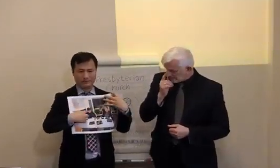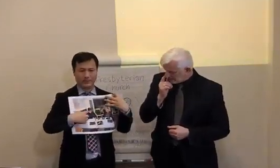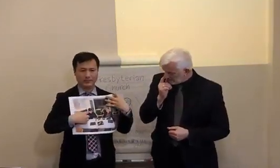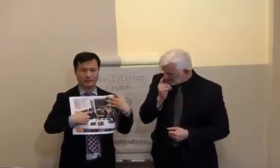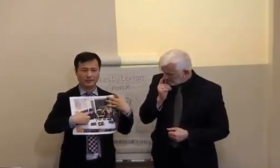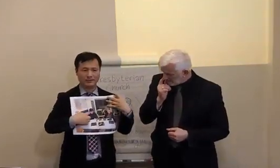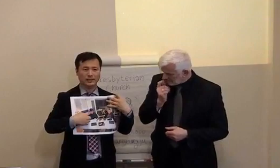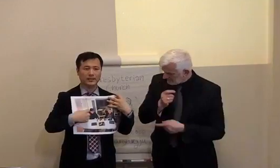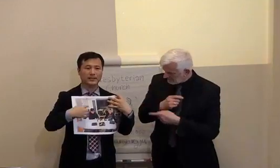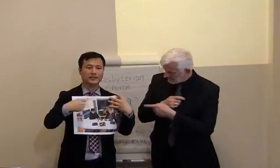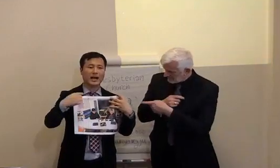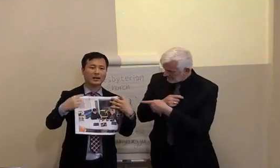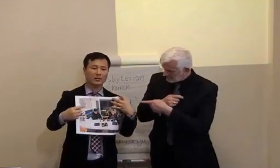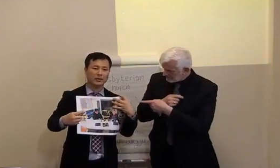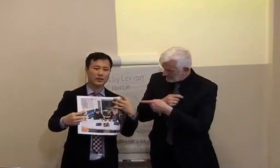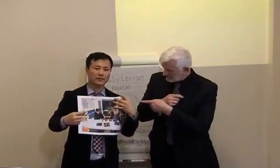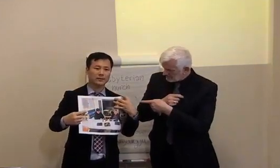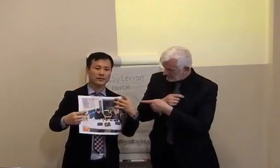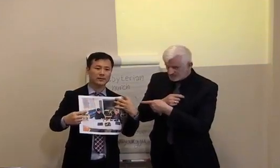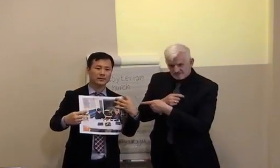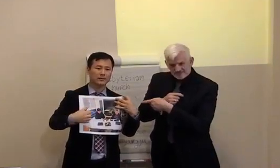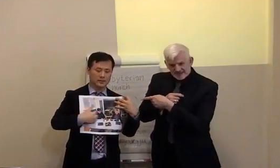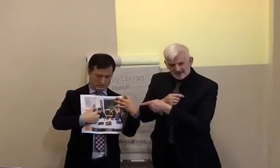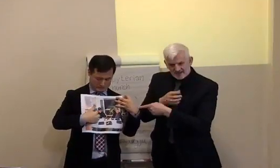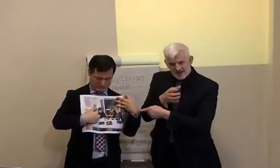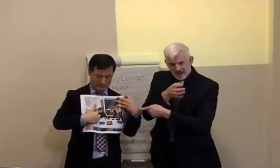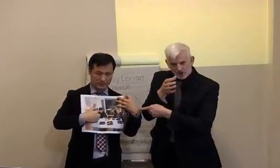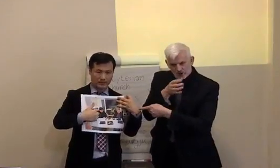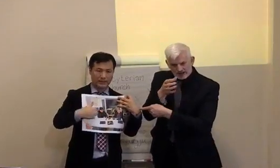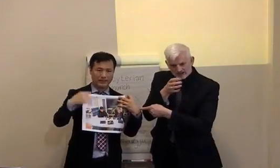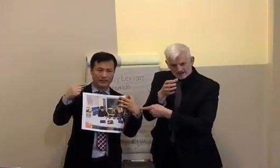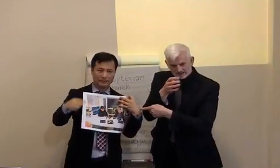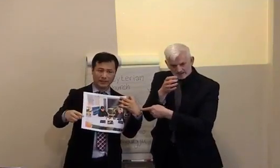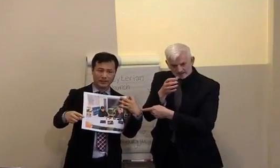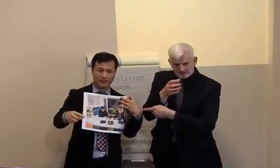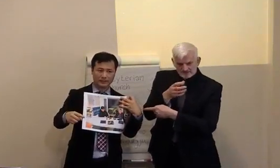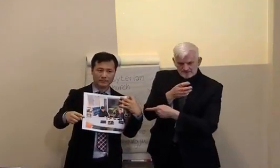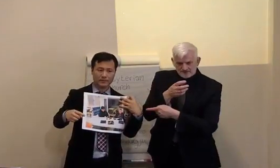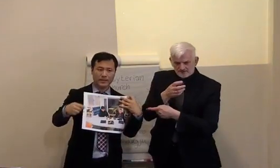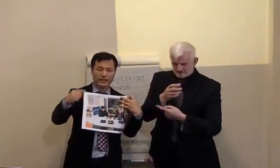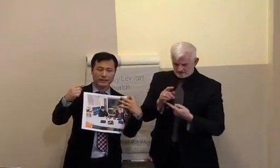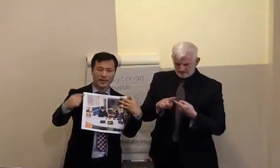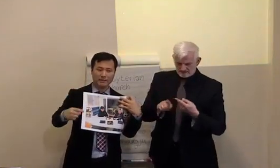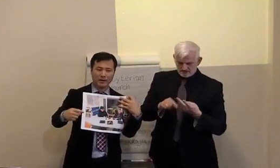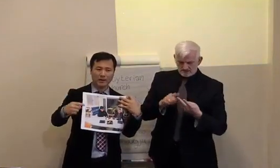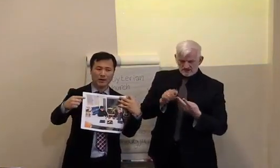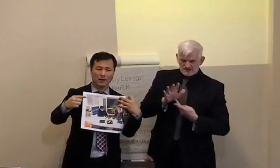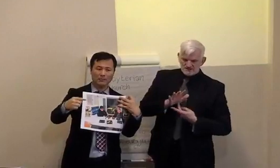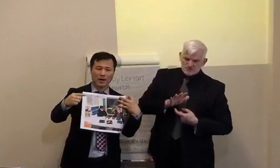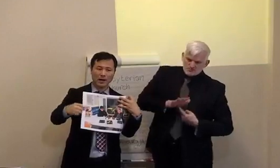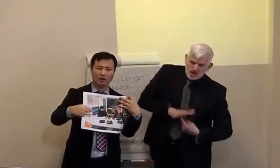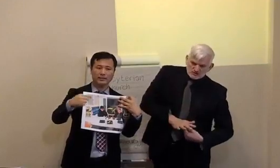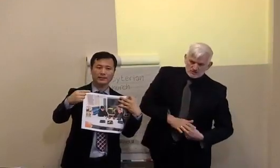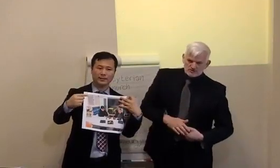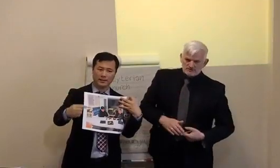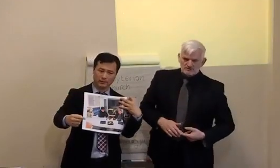He is alcoholic, in depression, He never come out of his